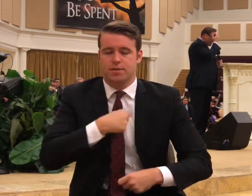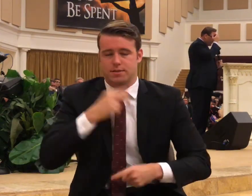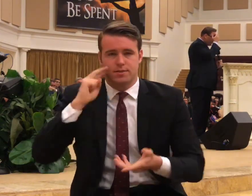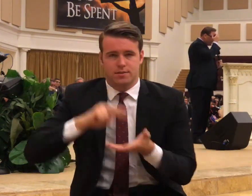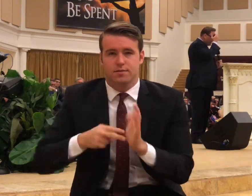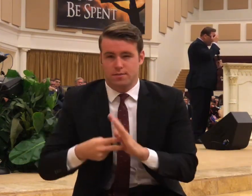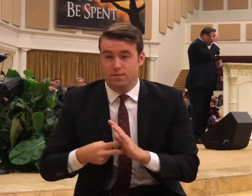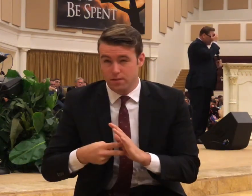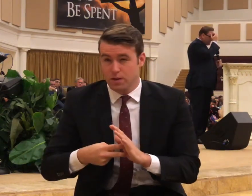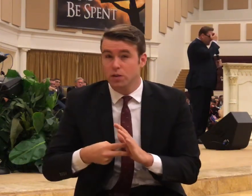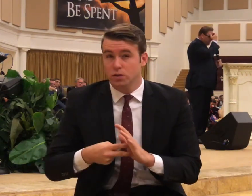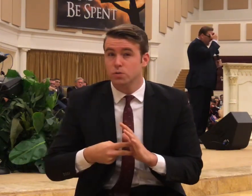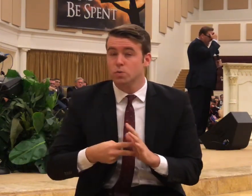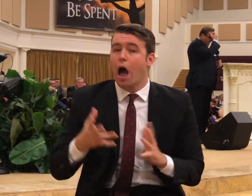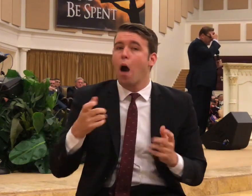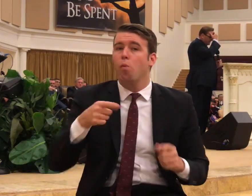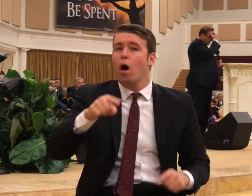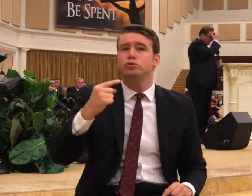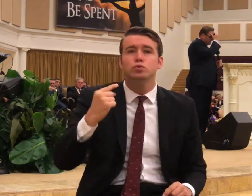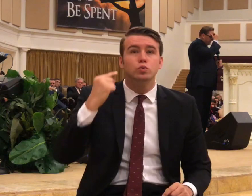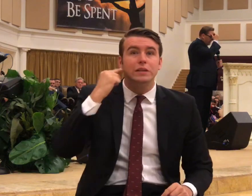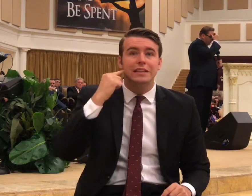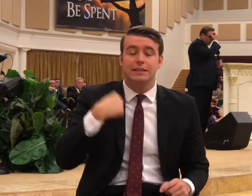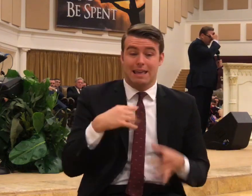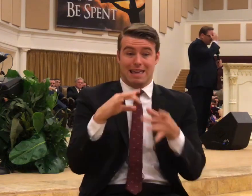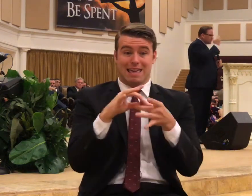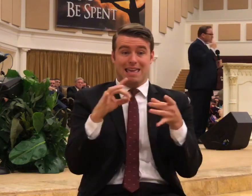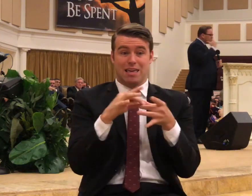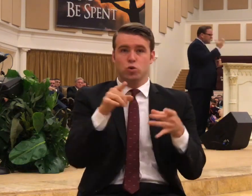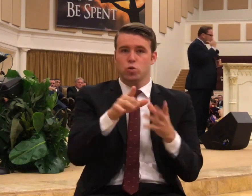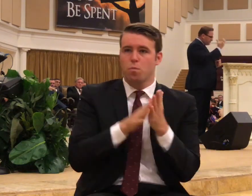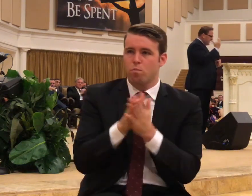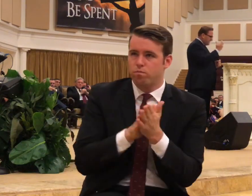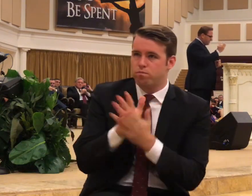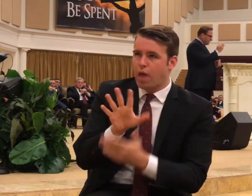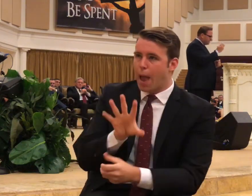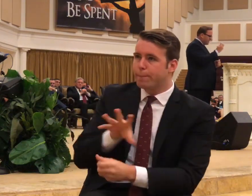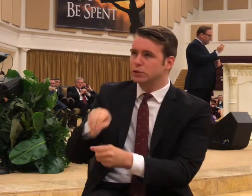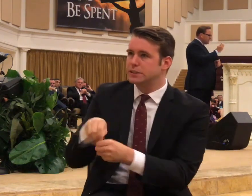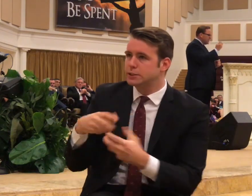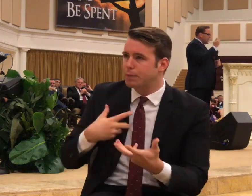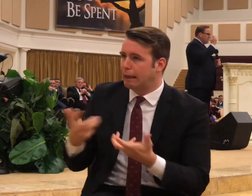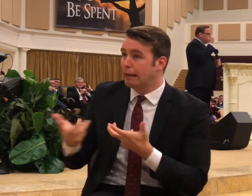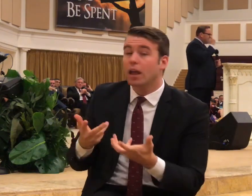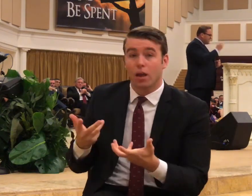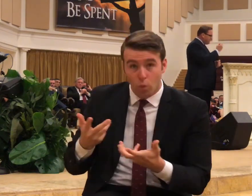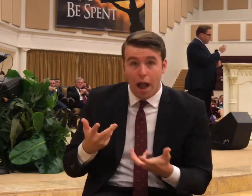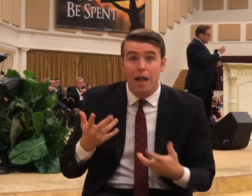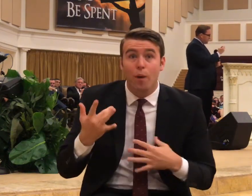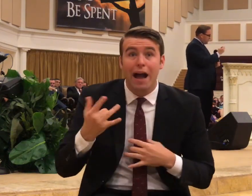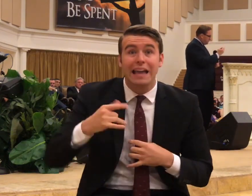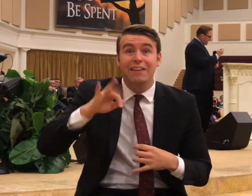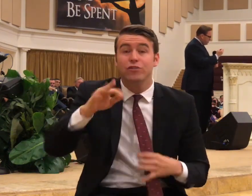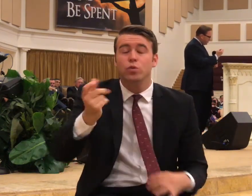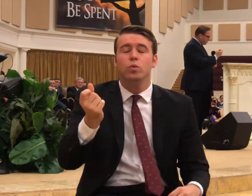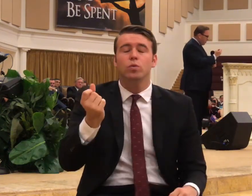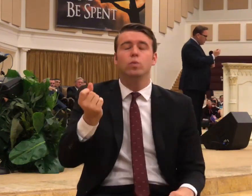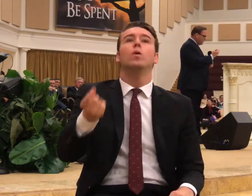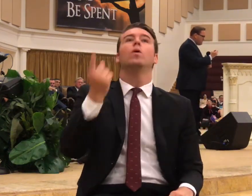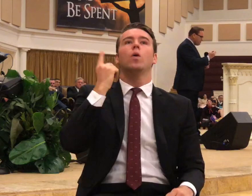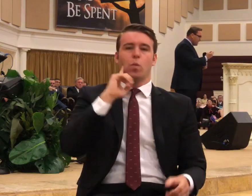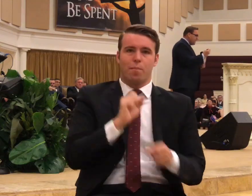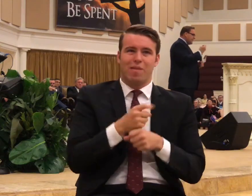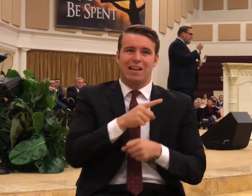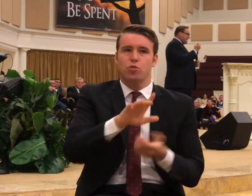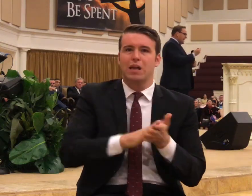Now, I want you to listen actively. I want you to participate in this, because if you get this, it's going to make you